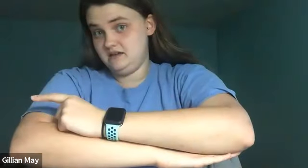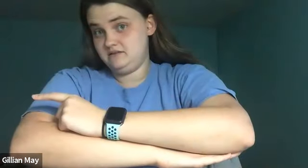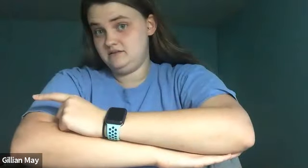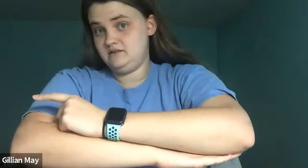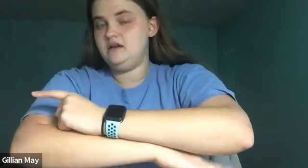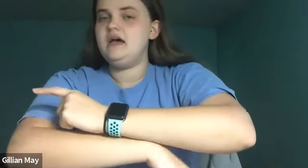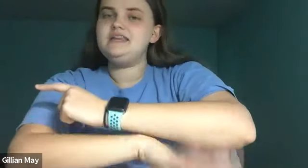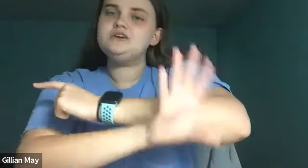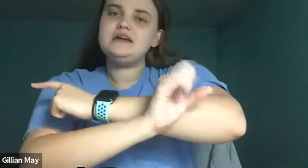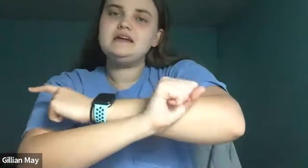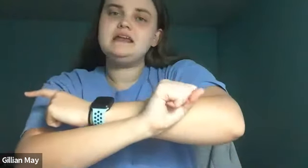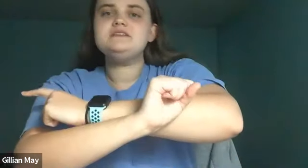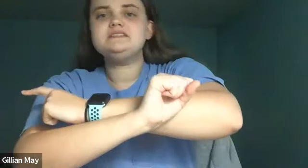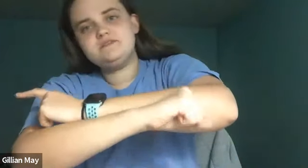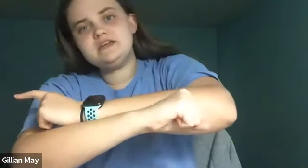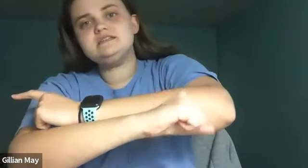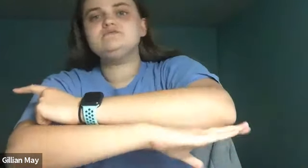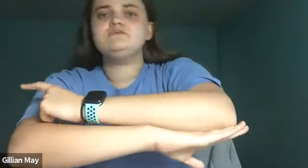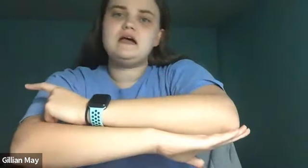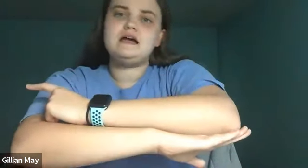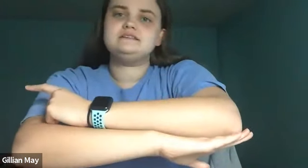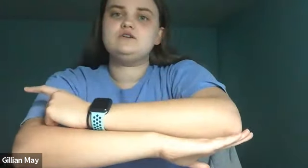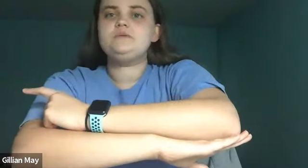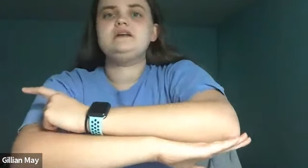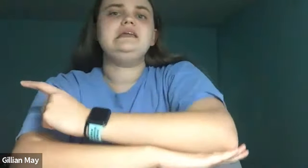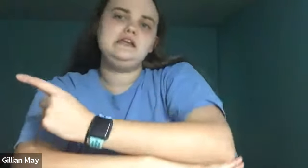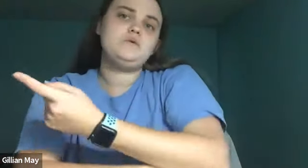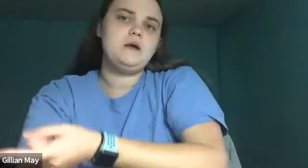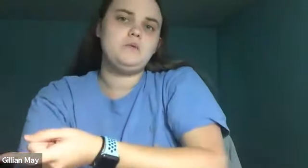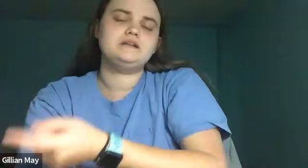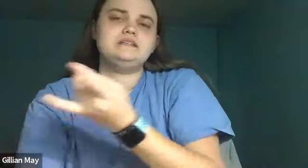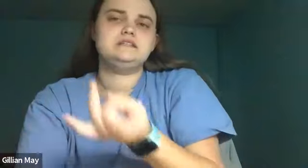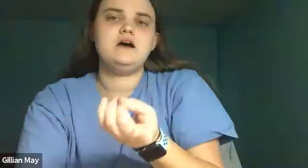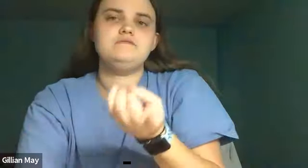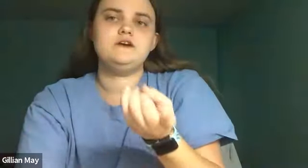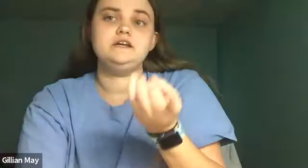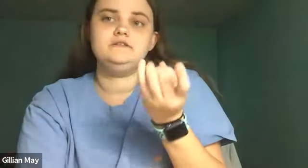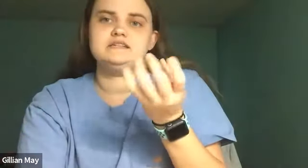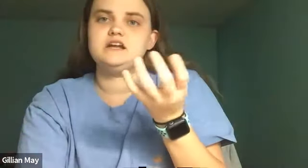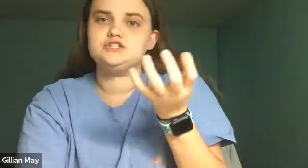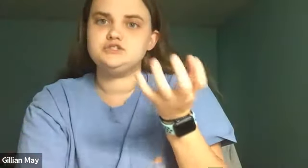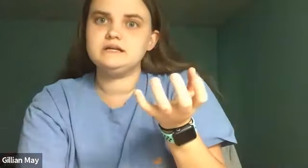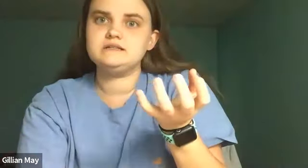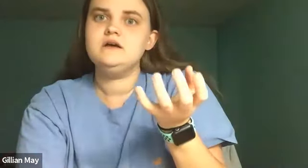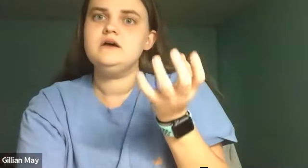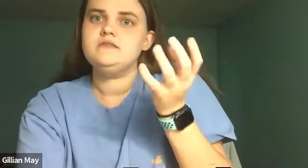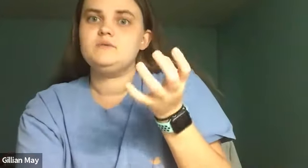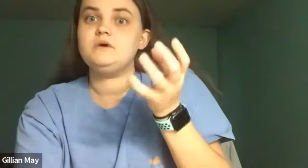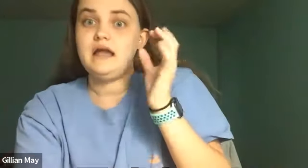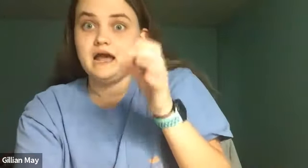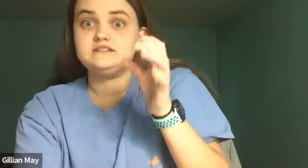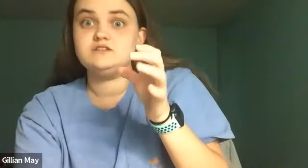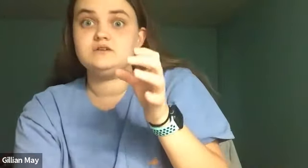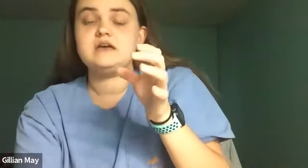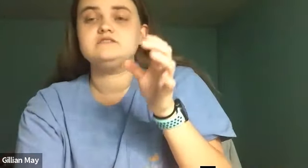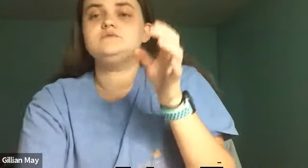day. And your hand, if it's fist, relaxed, open, either way works. That's not a strict thing where it has to look that certain